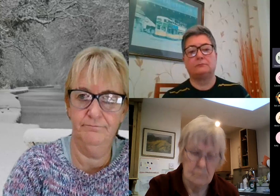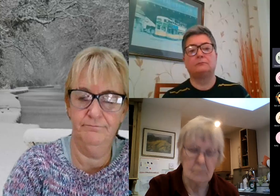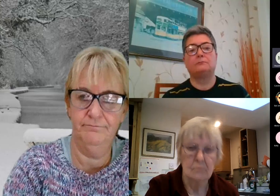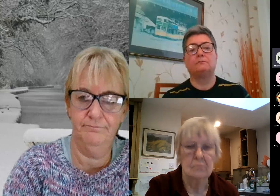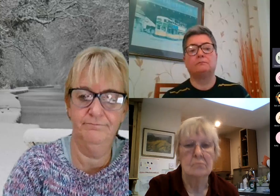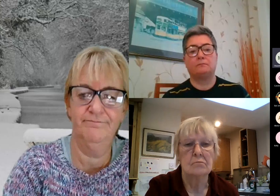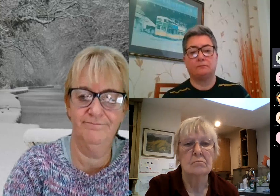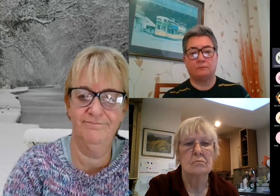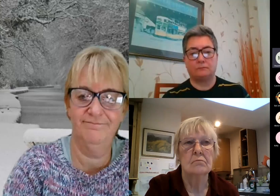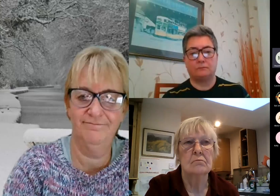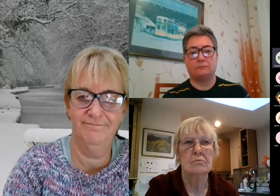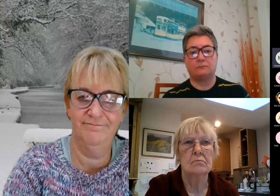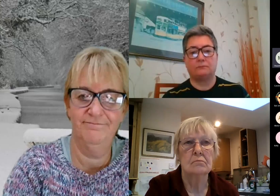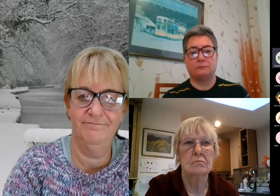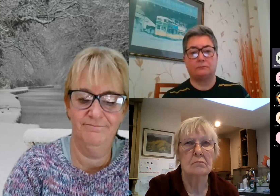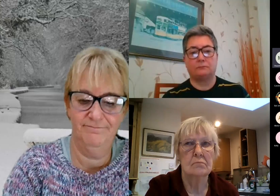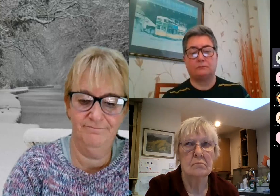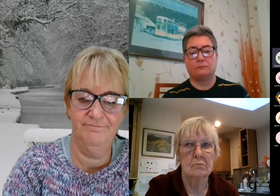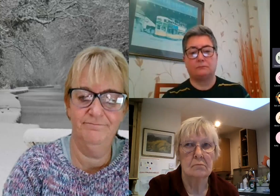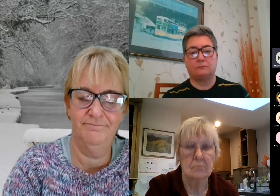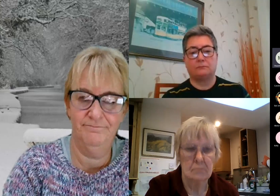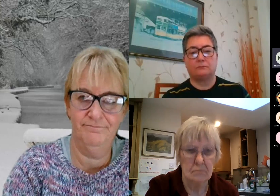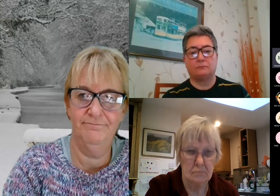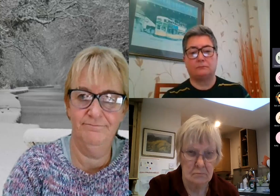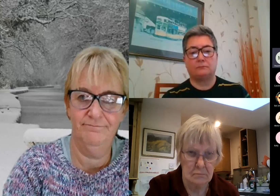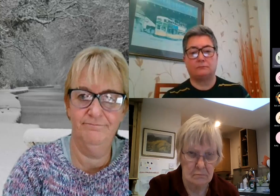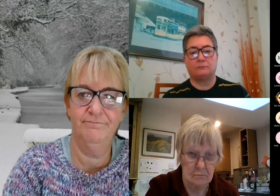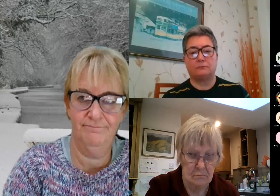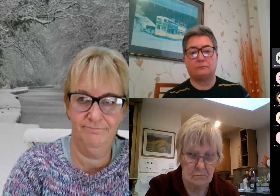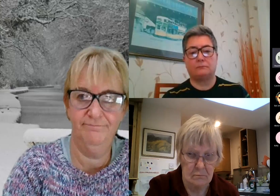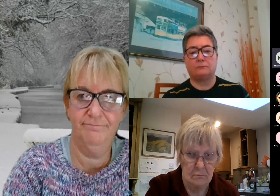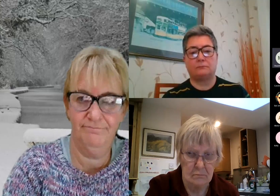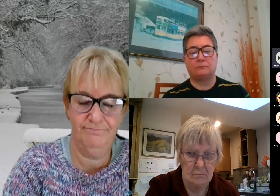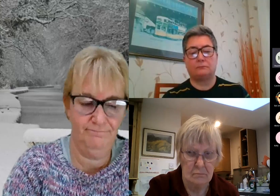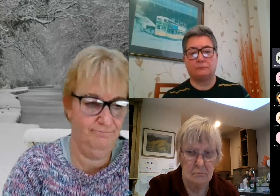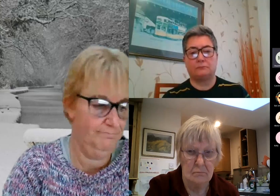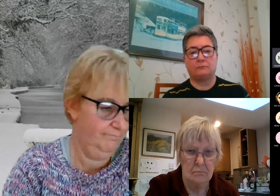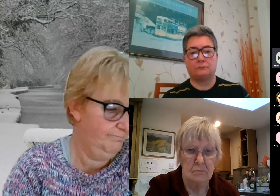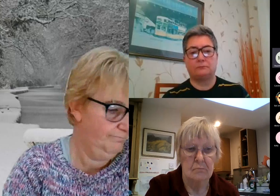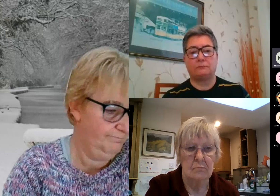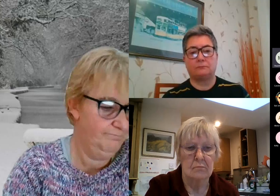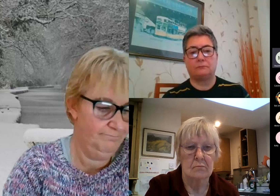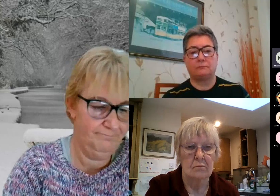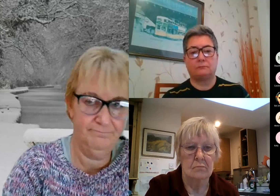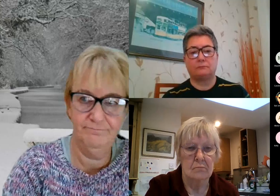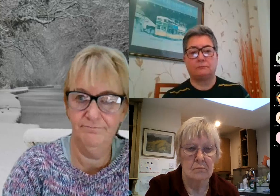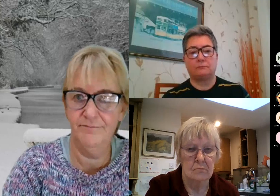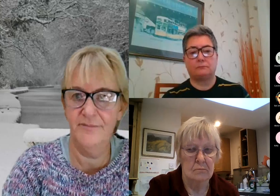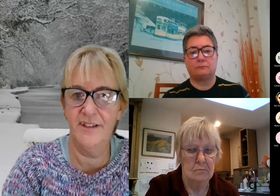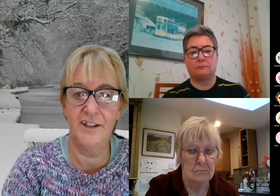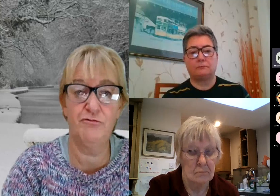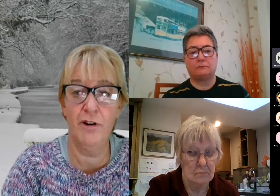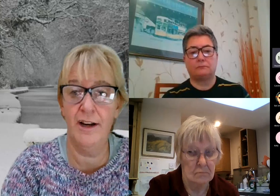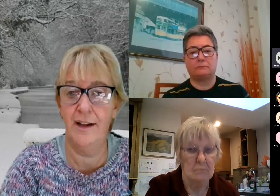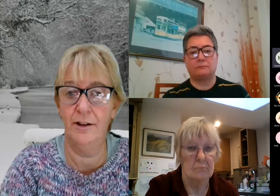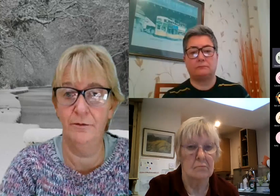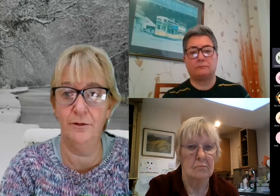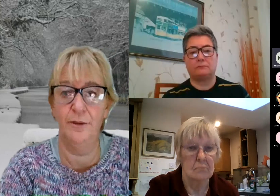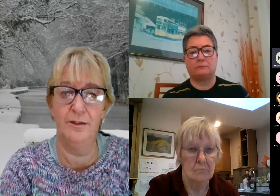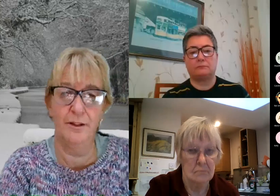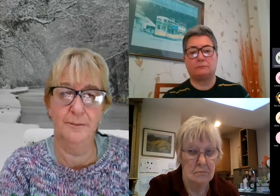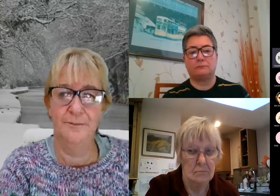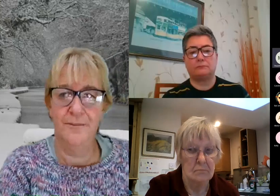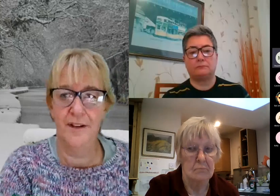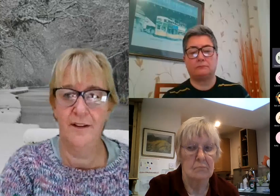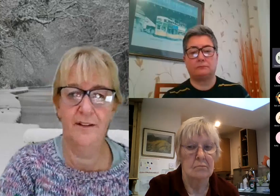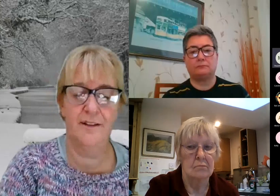a disability and was thus intrusive into their lives doing it. That's really